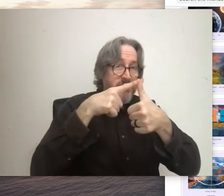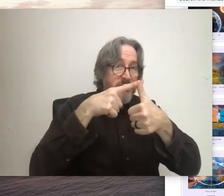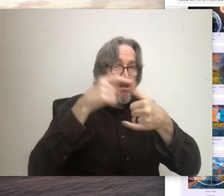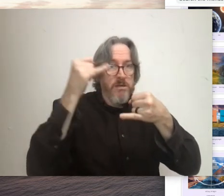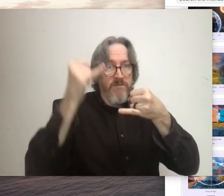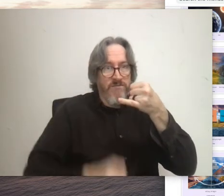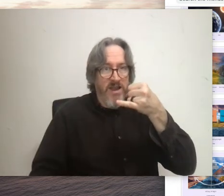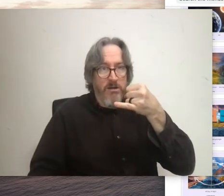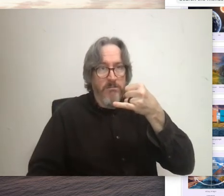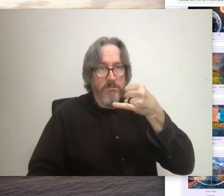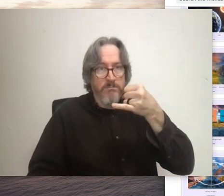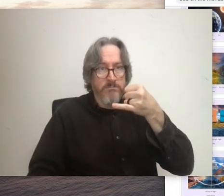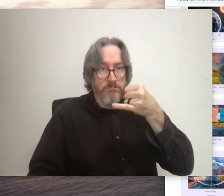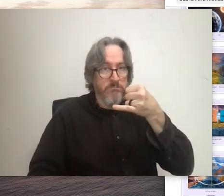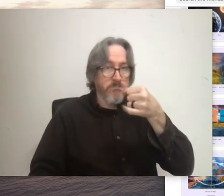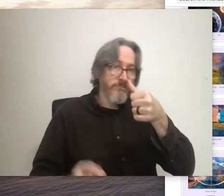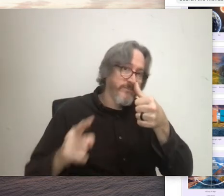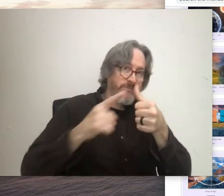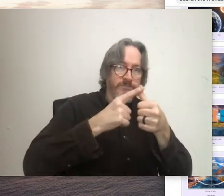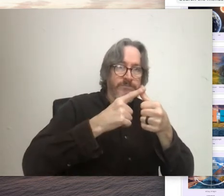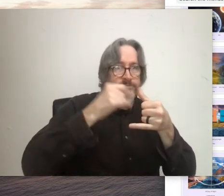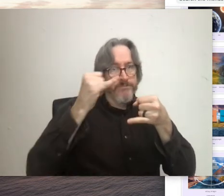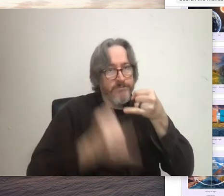first, final.